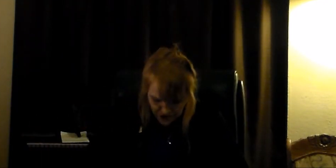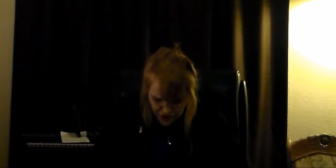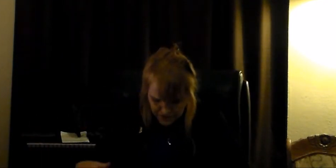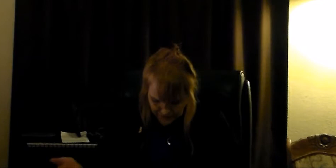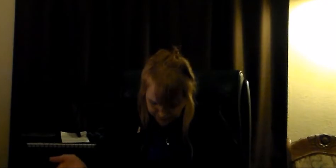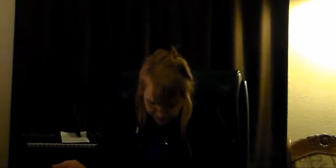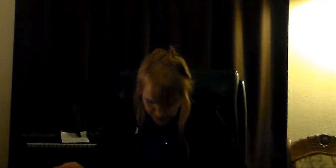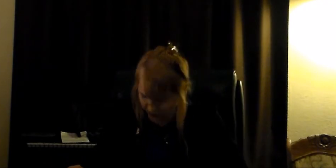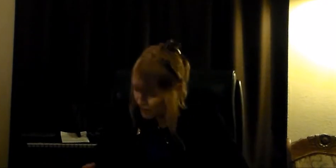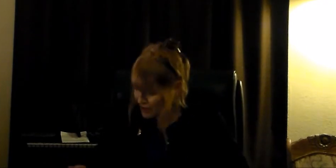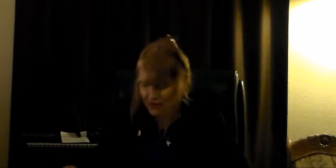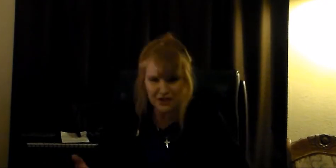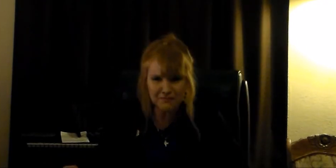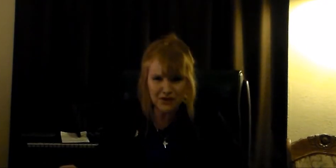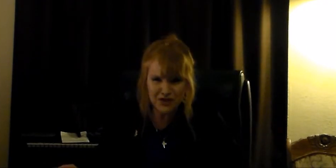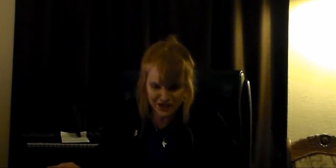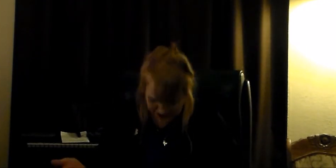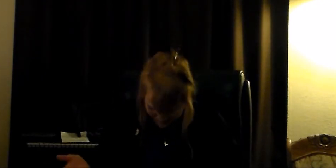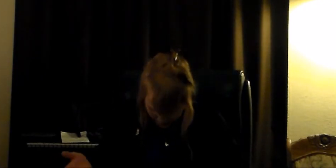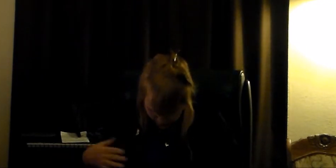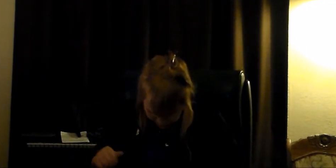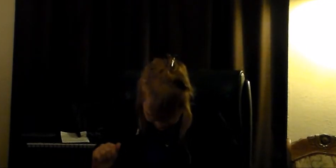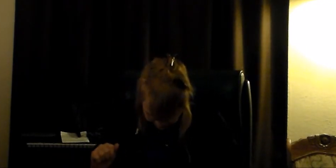Excuse me. Put too much lemon juice in the sour.